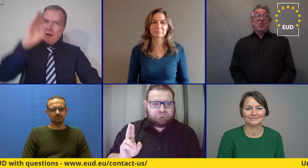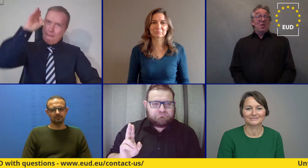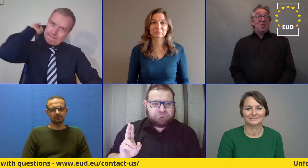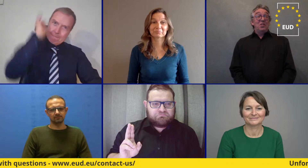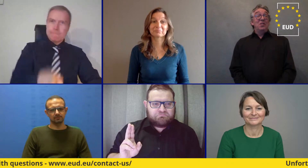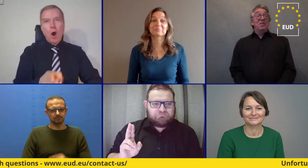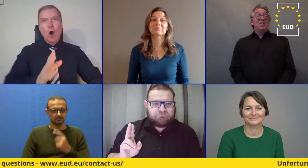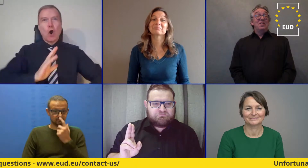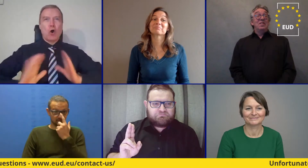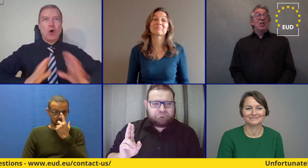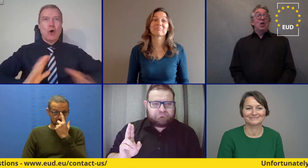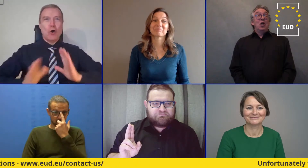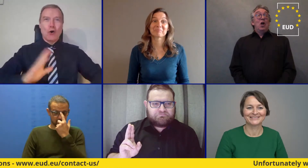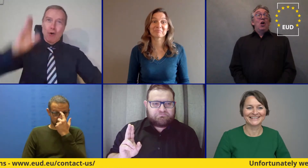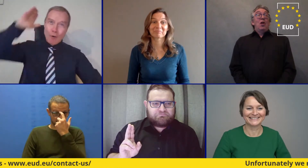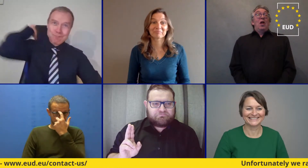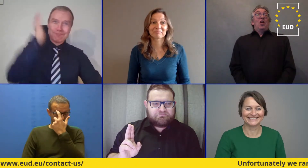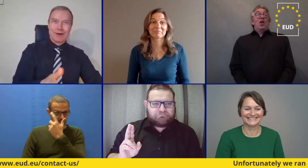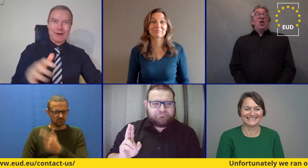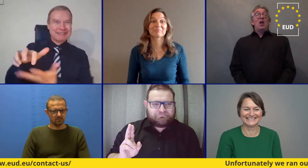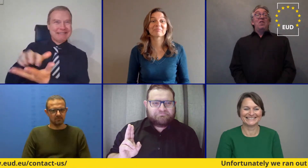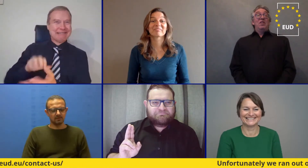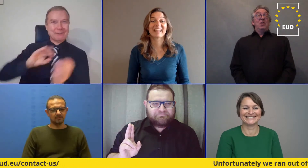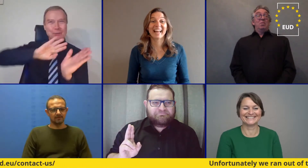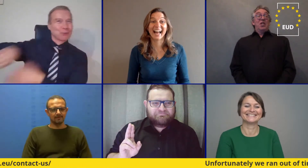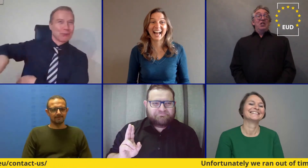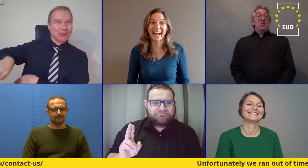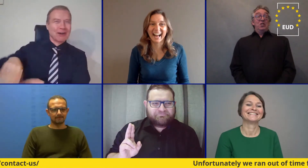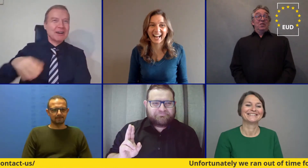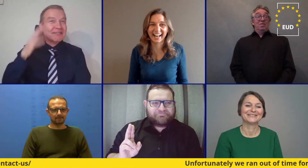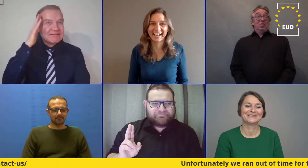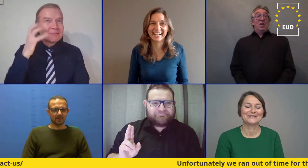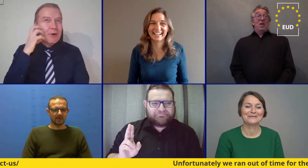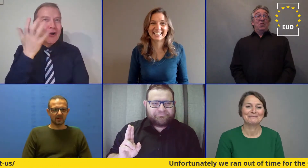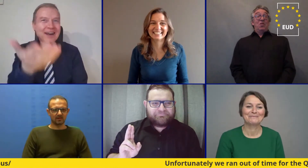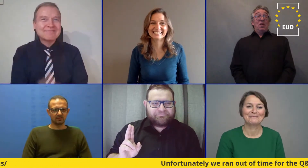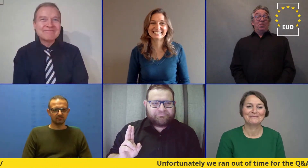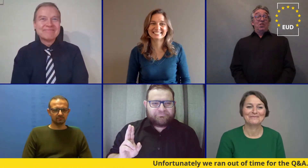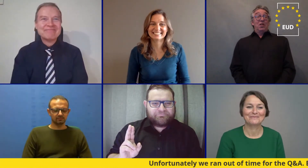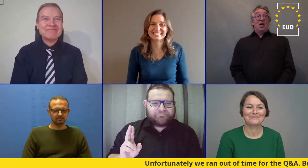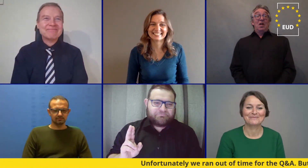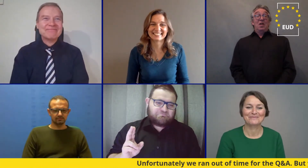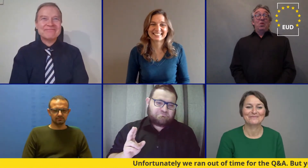Interesting question. Live interpretation without a script. Bojan.